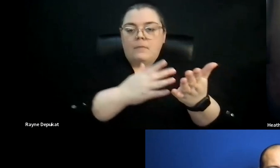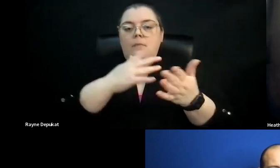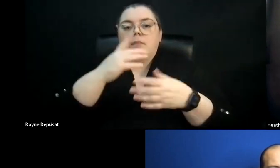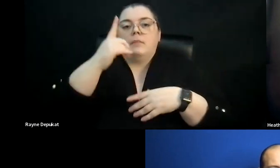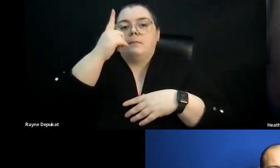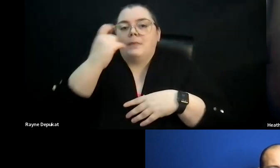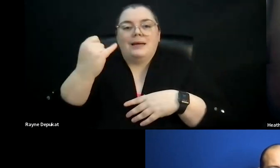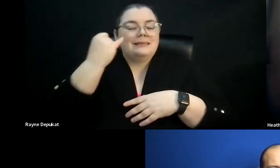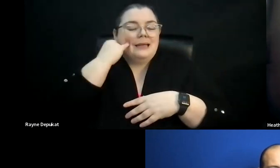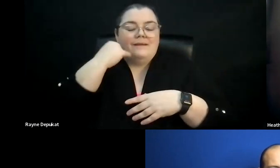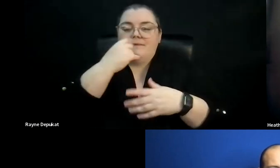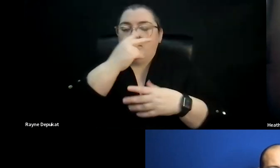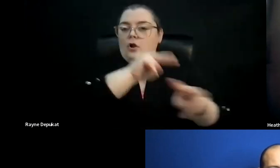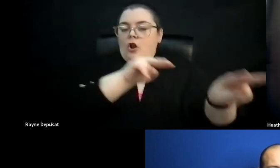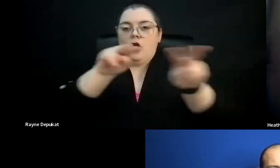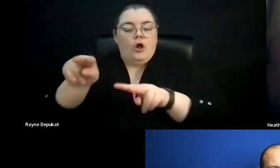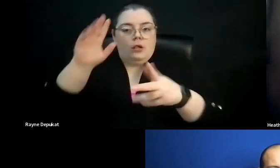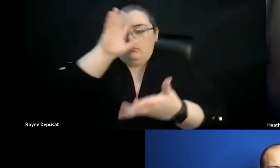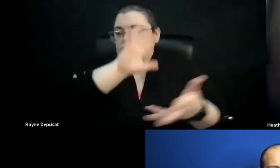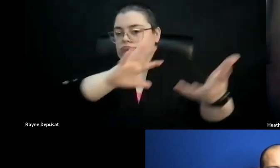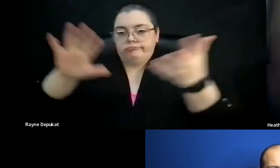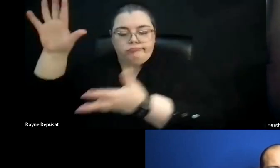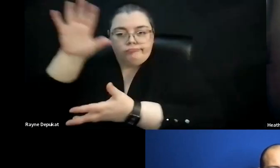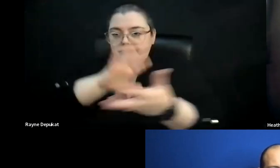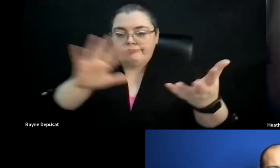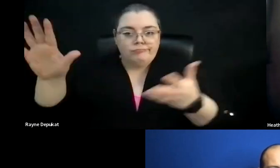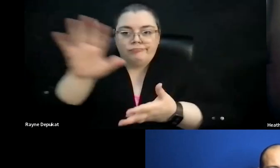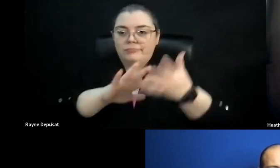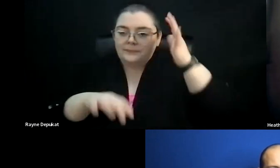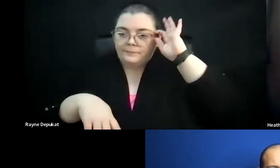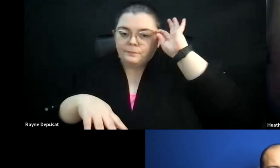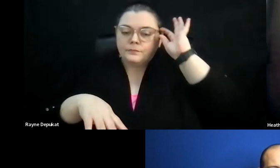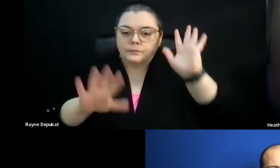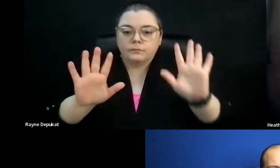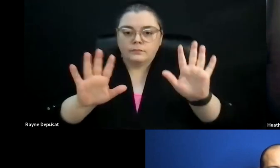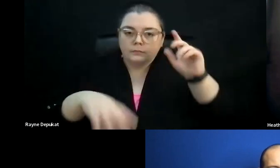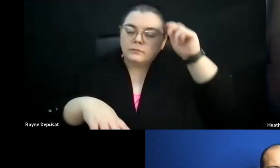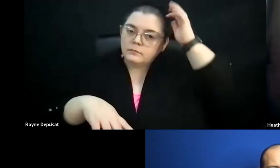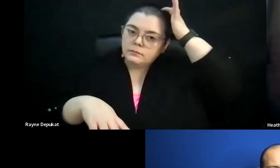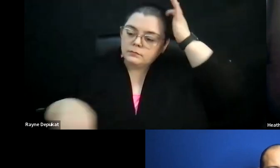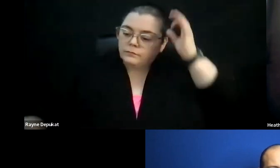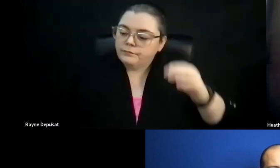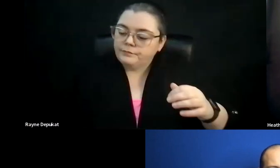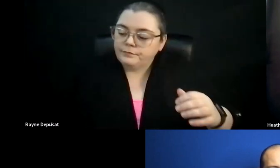I myself would like to look at the document and see some of what we're talking about, because if I don't see it to refer to, I get confused.